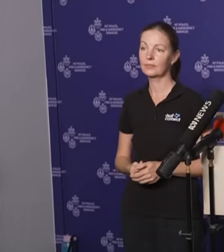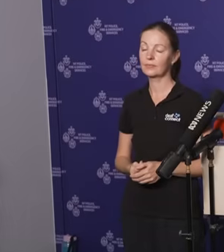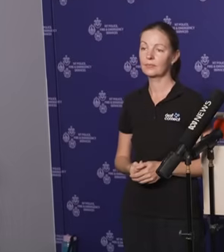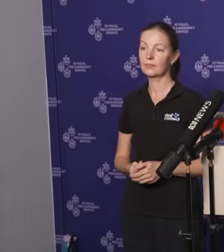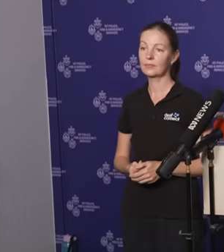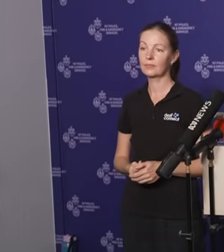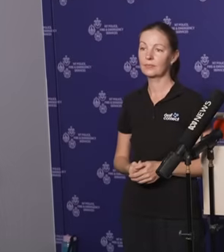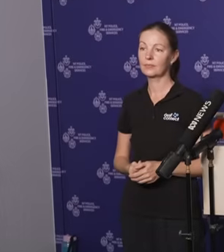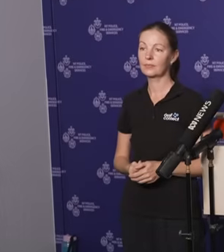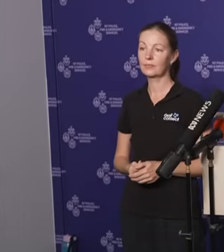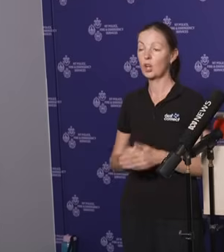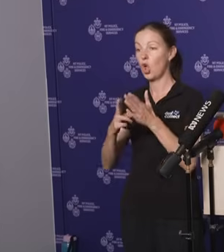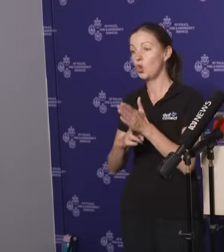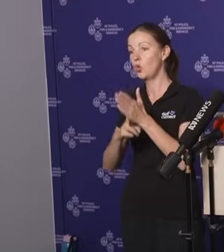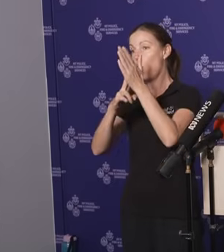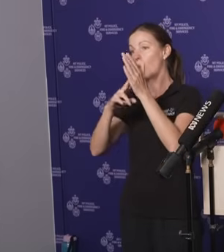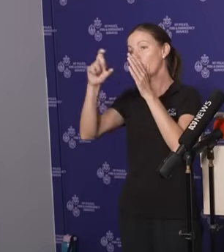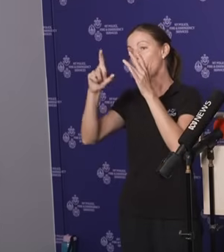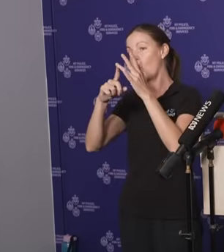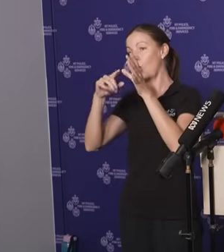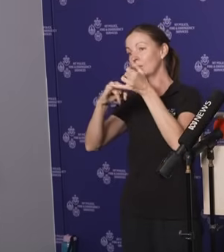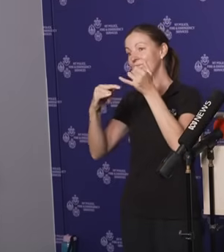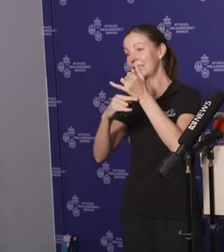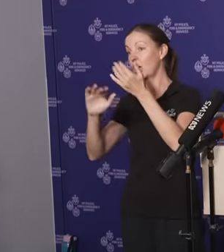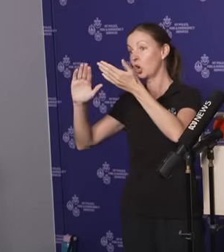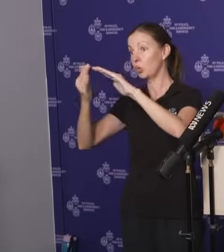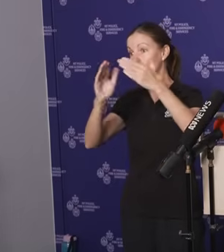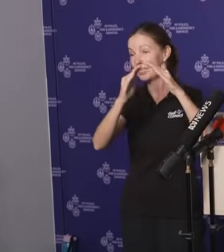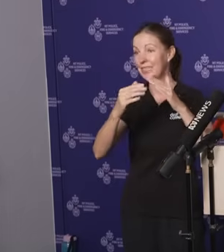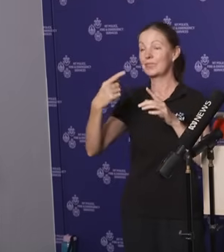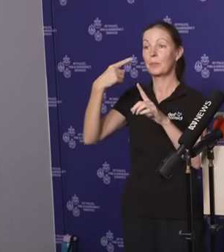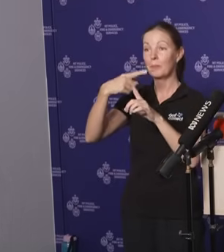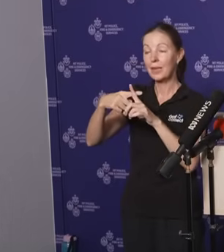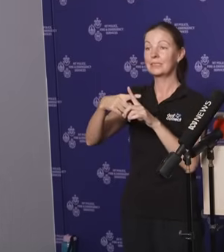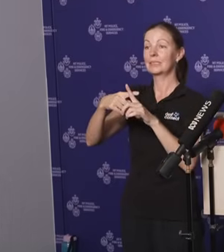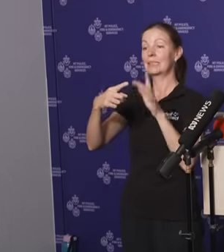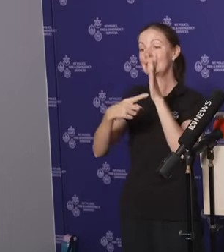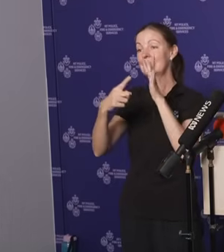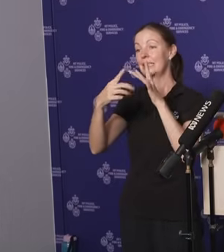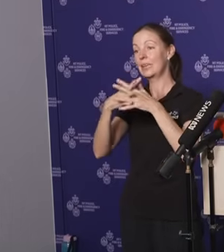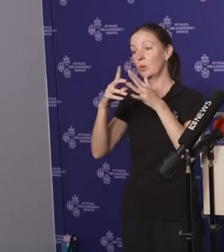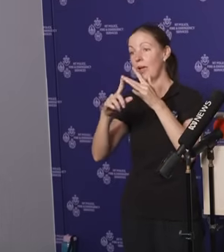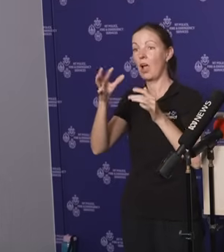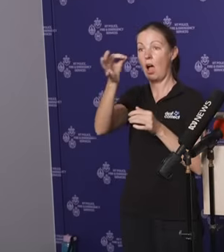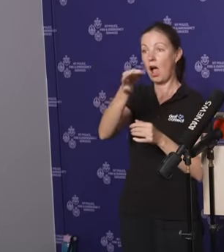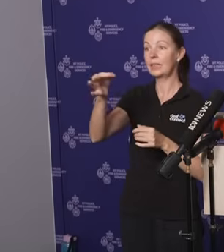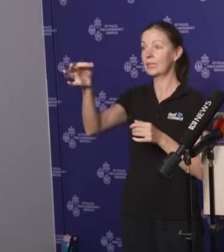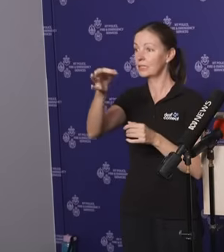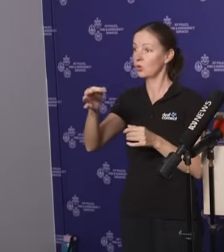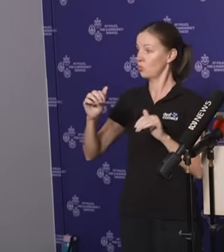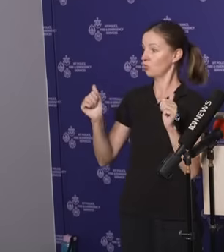Those northern coastal communities, including the Tiwi Islands, are already starting to feel the impacts of Tropical Cyclone